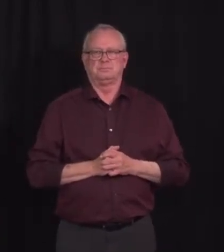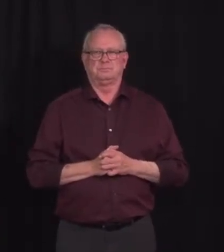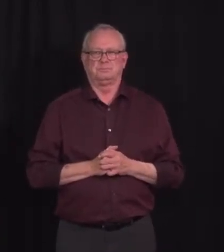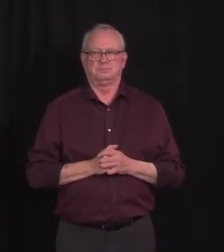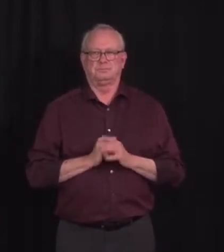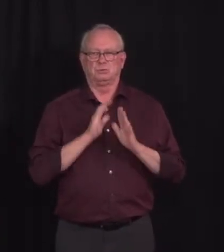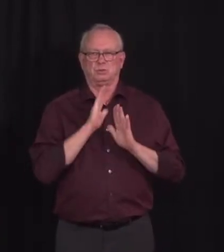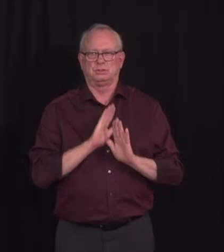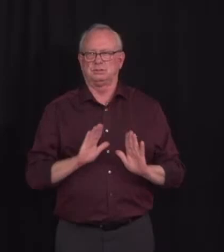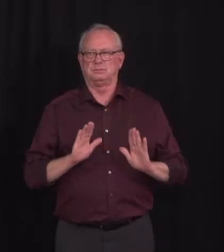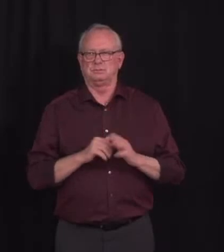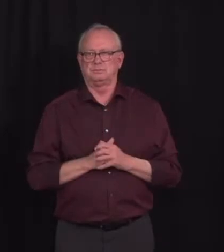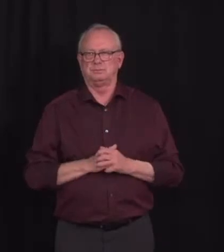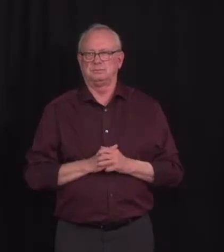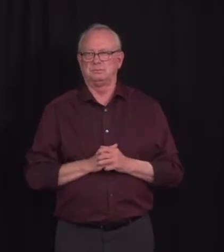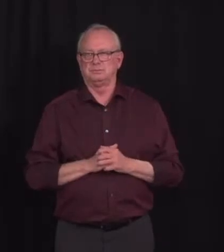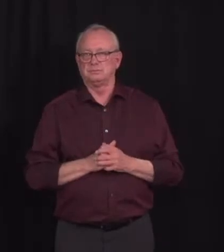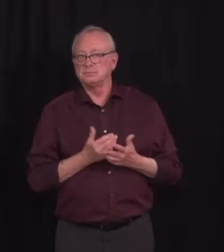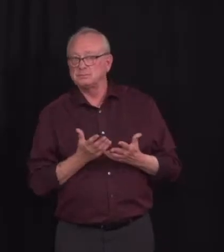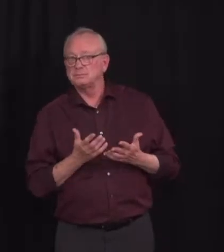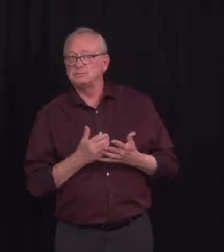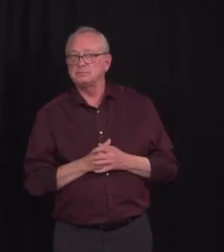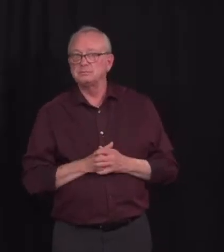Operator, are you there?